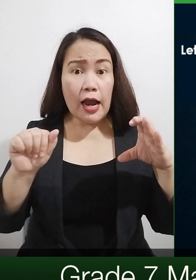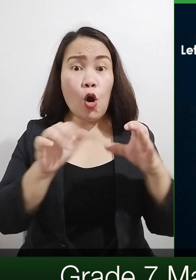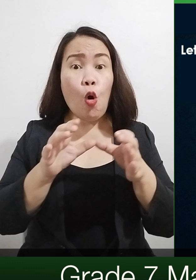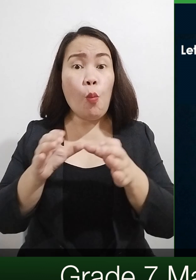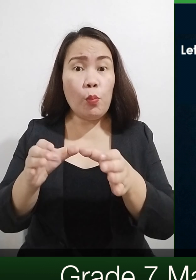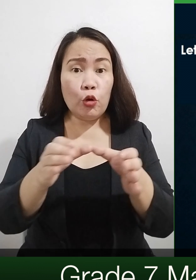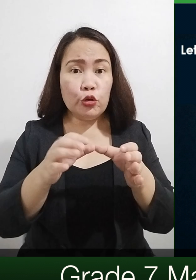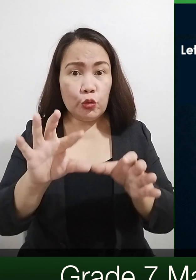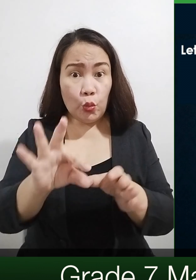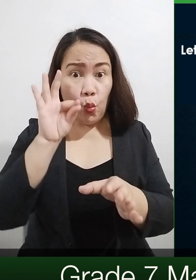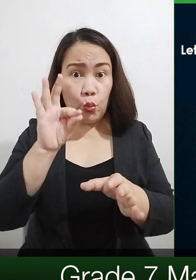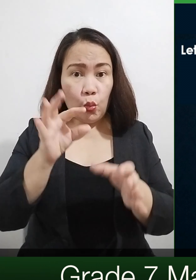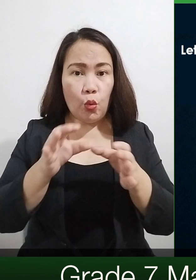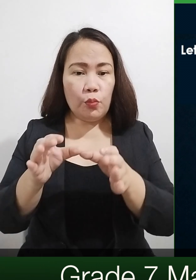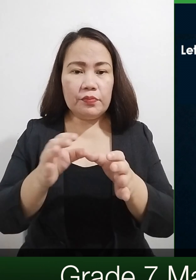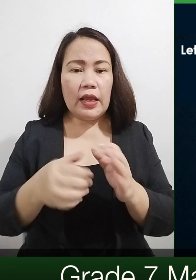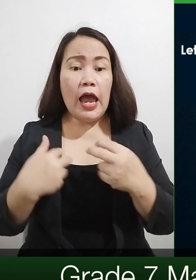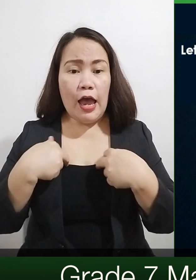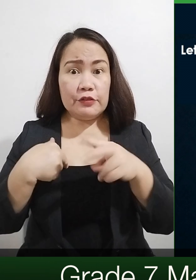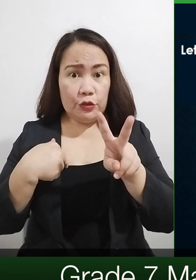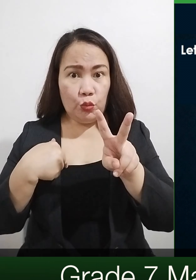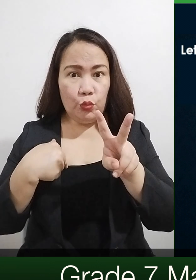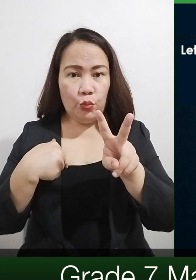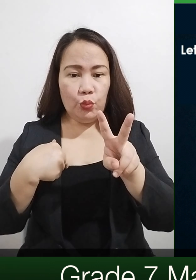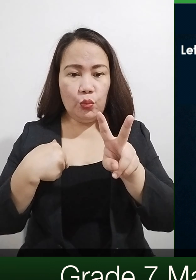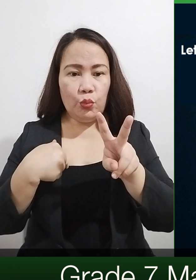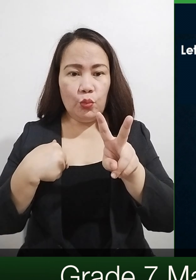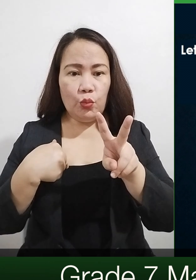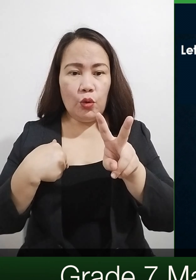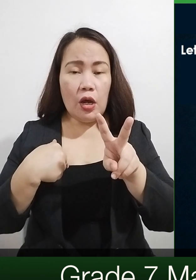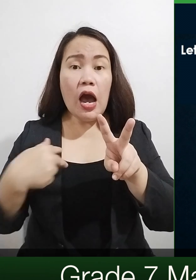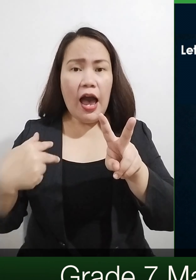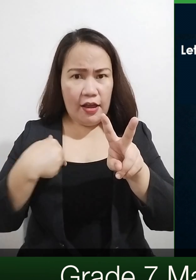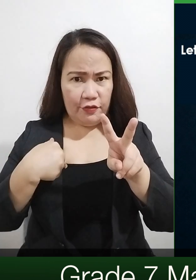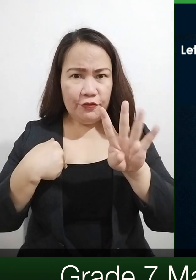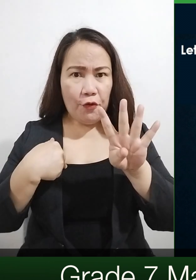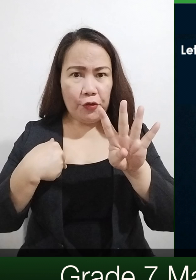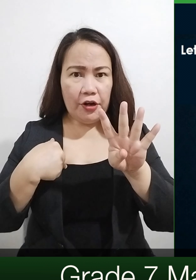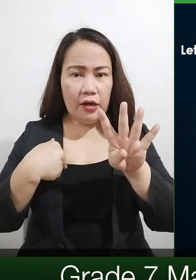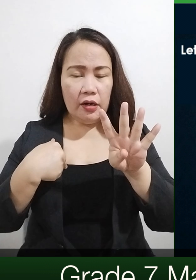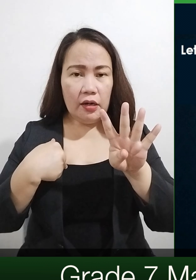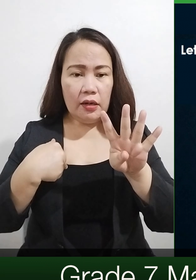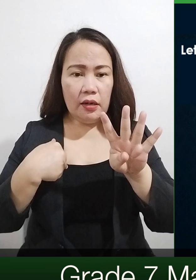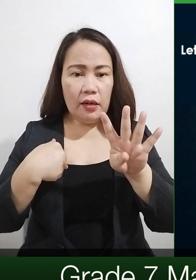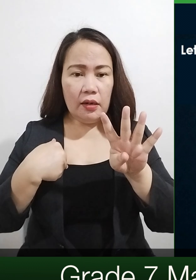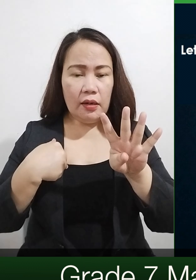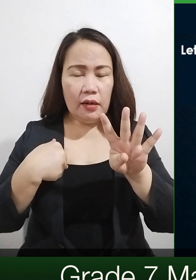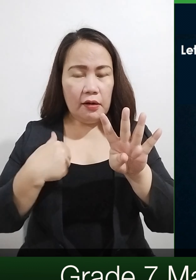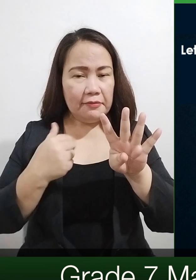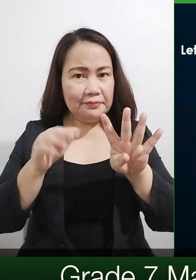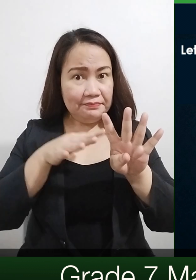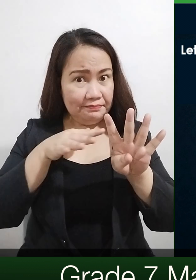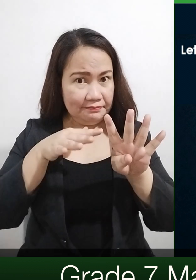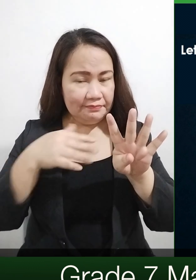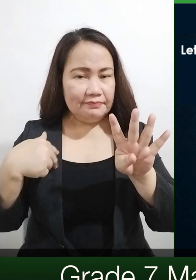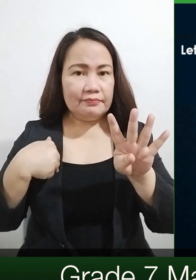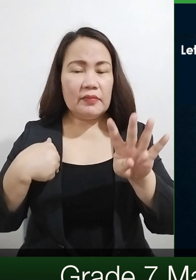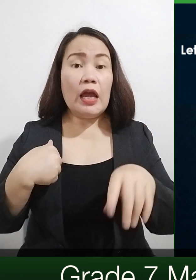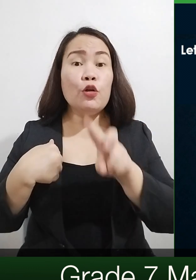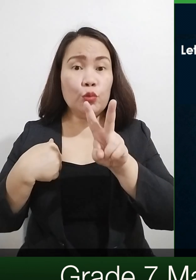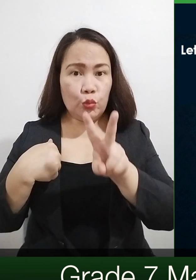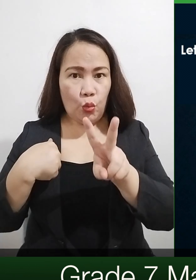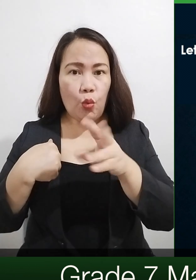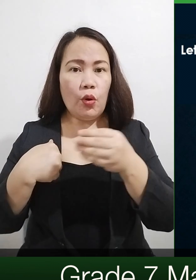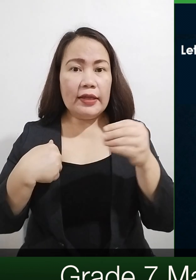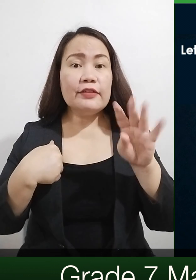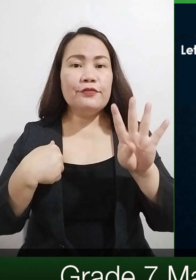mabuti. Meron siyang 2. Pareho silang may 4. Meron pa ba? Wala na po. So, the answer is